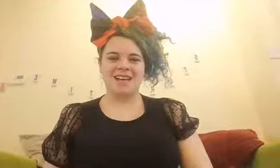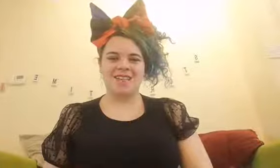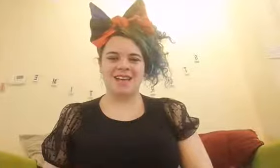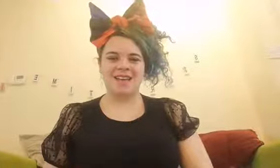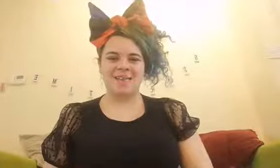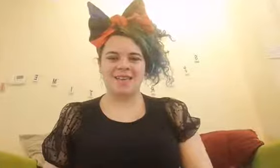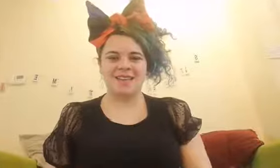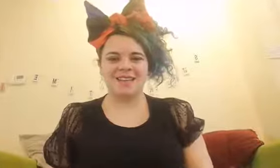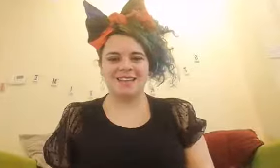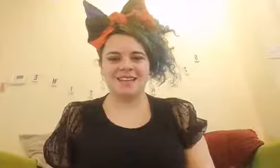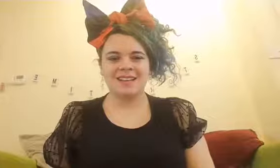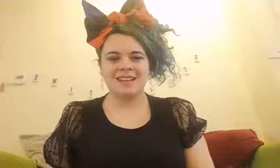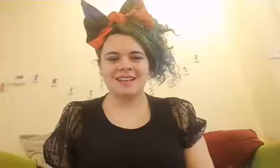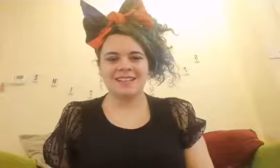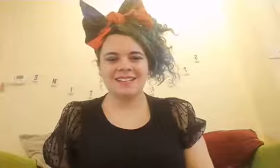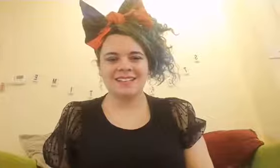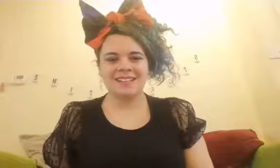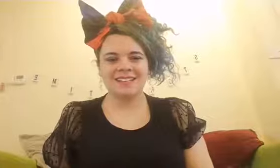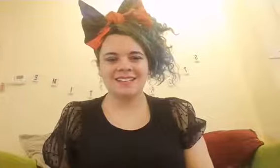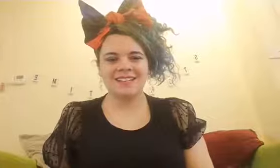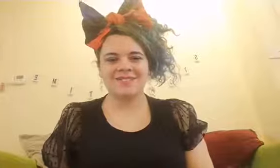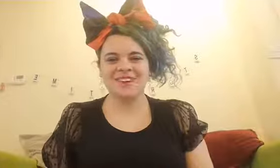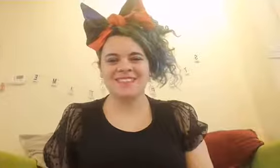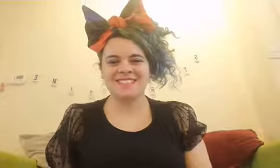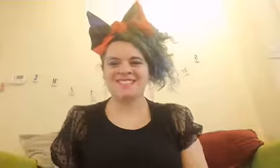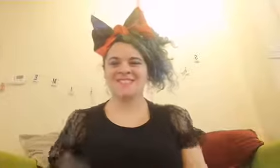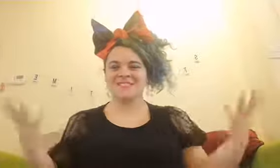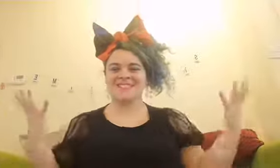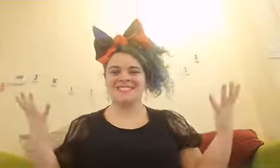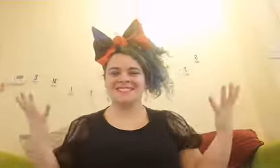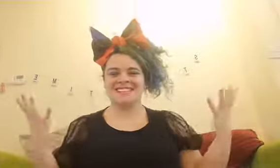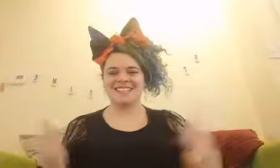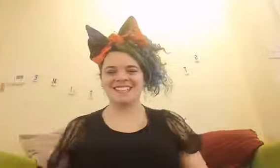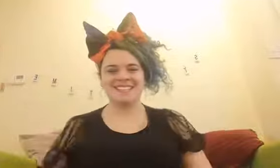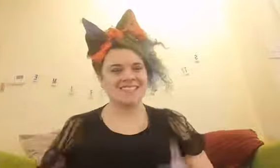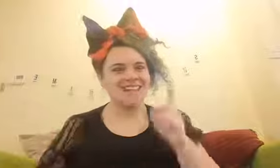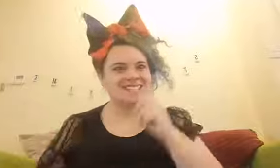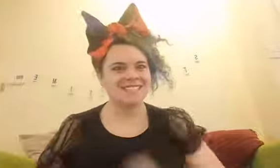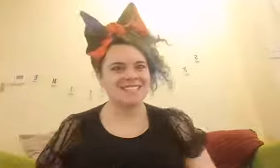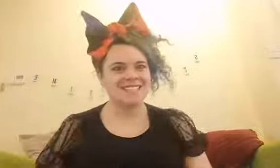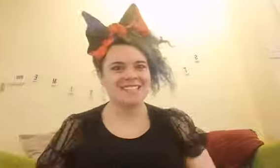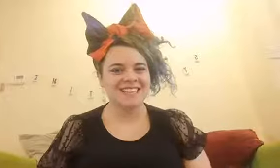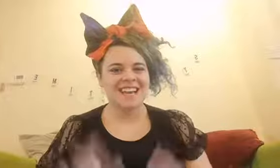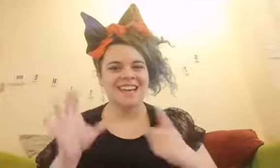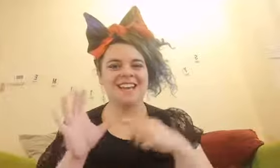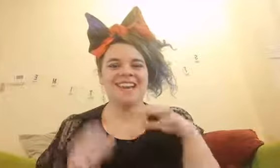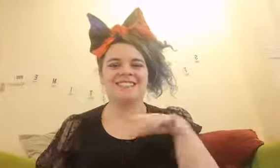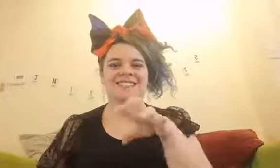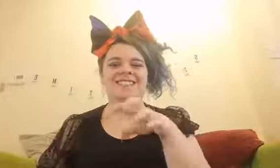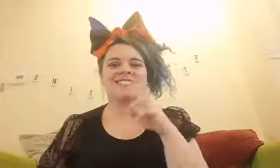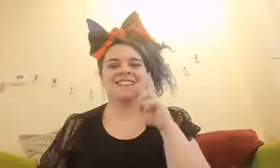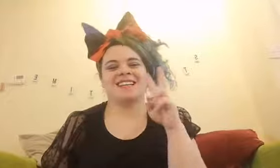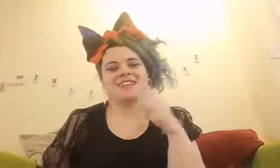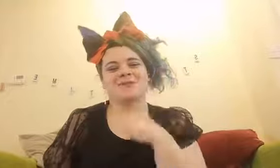a happy ending. Spiders do apologize. Anansi did. And Anansi said he was